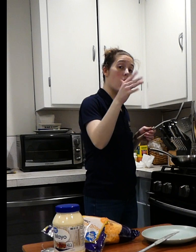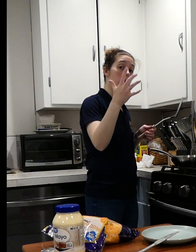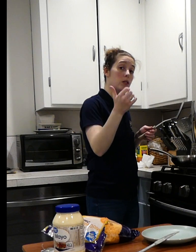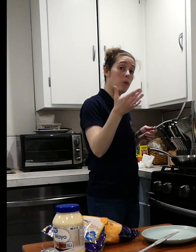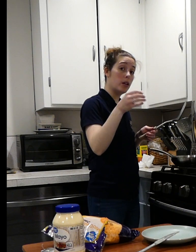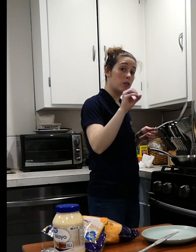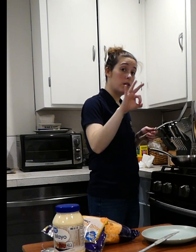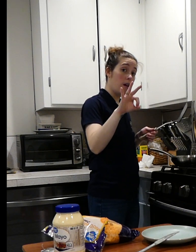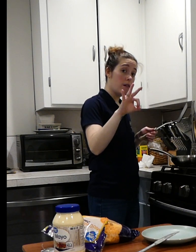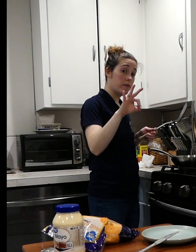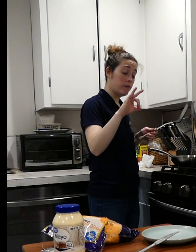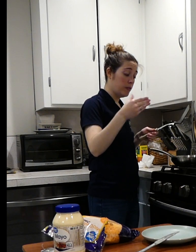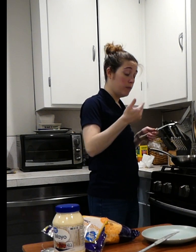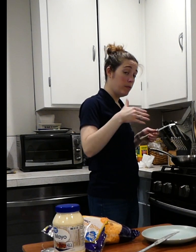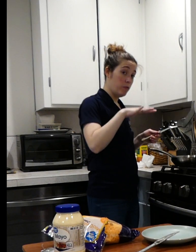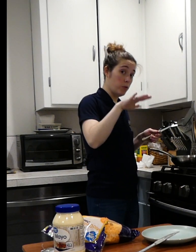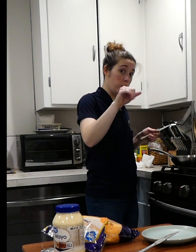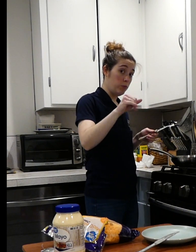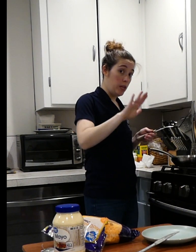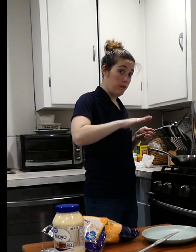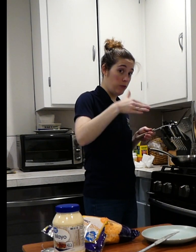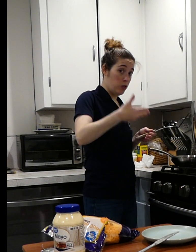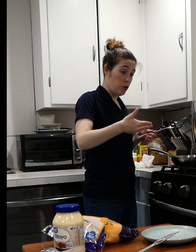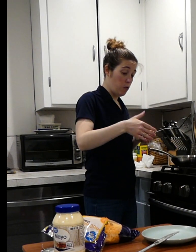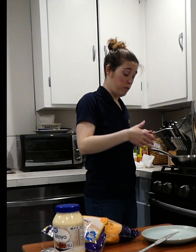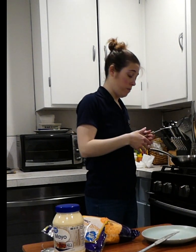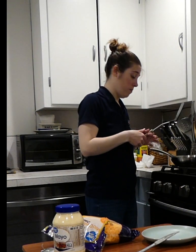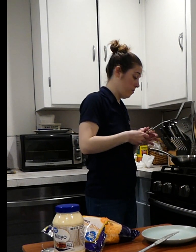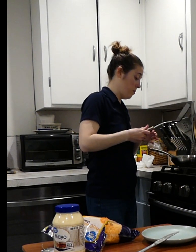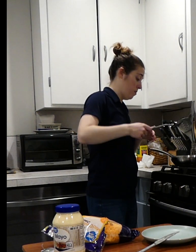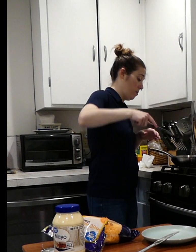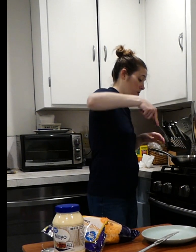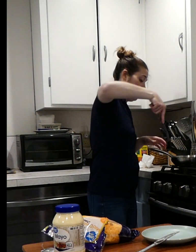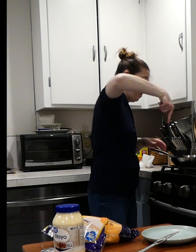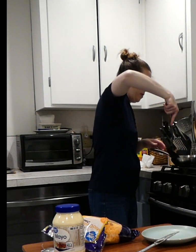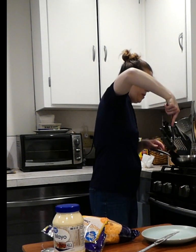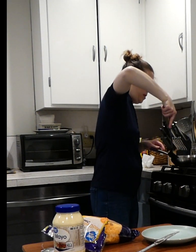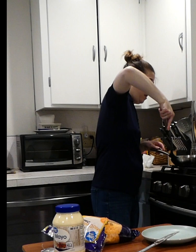Always want to turn it off before you leave the stove. Okay.